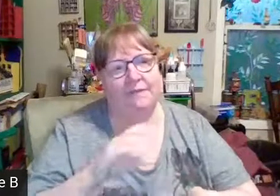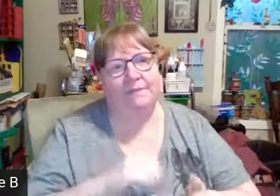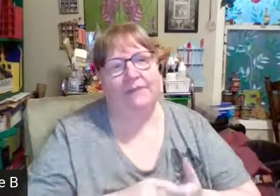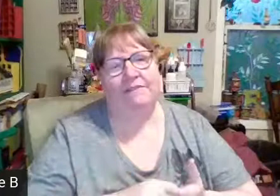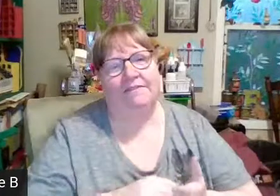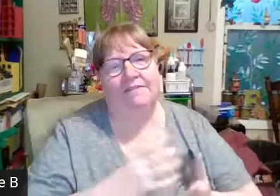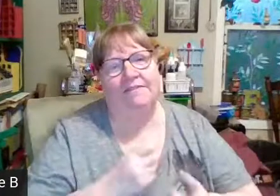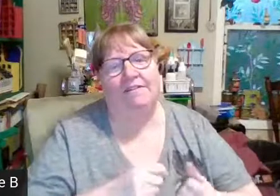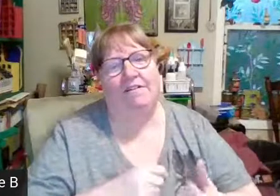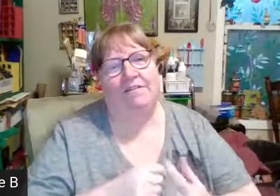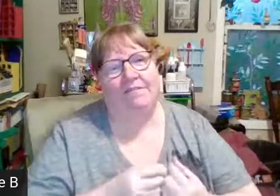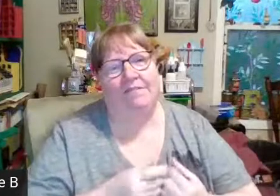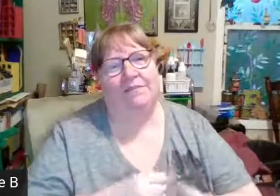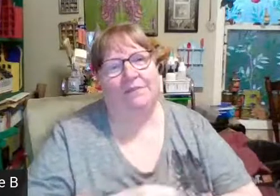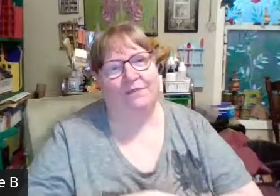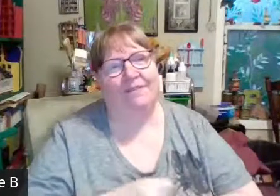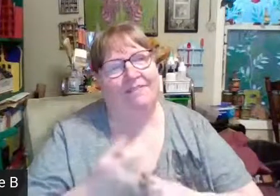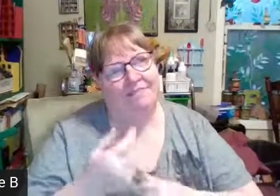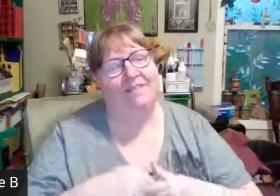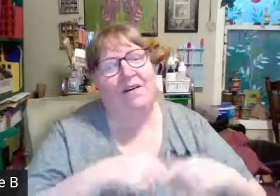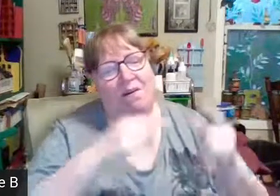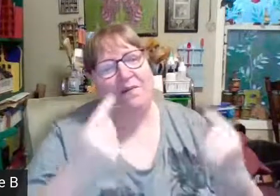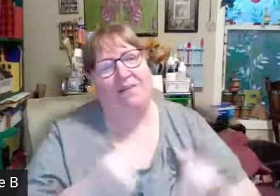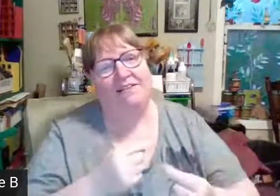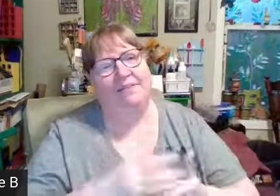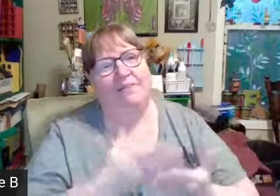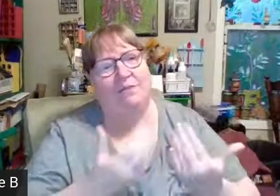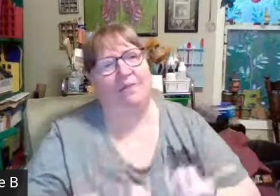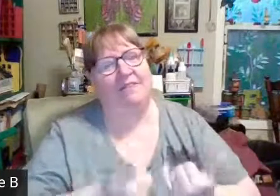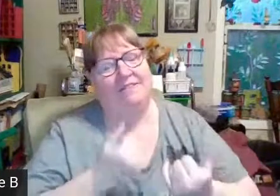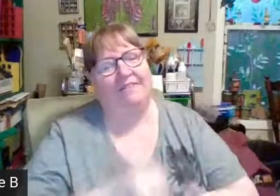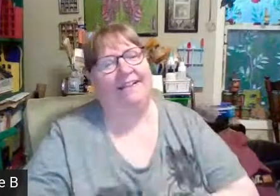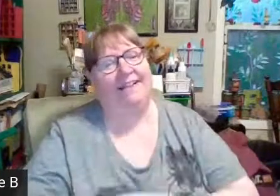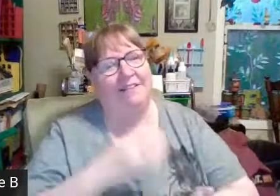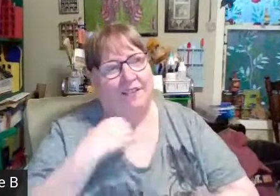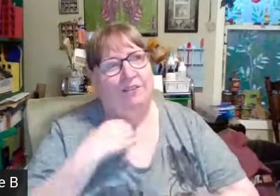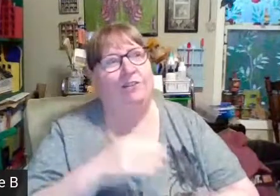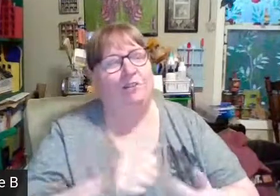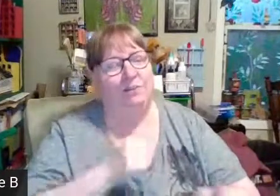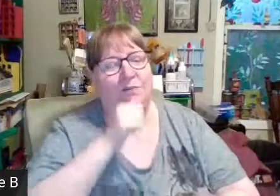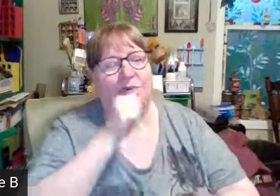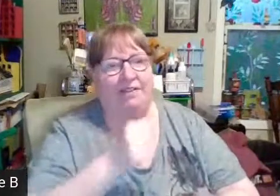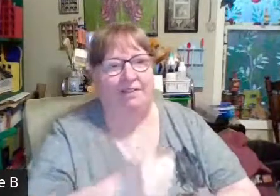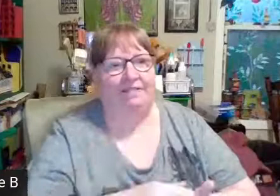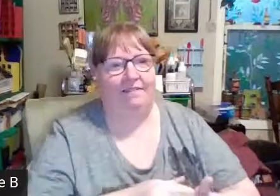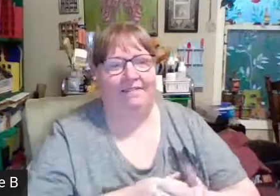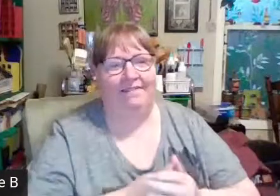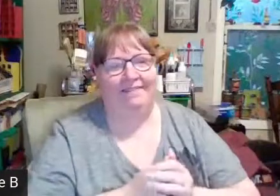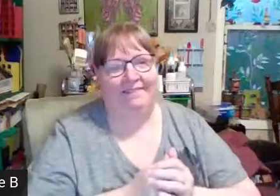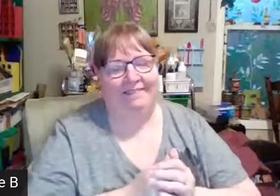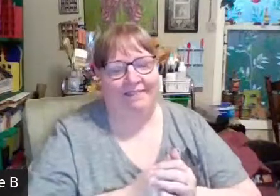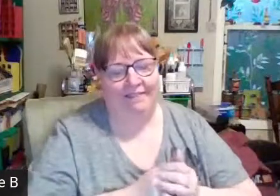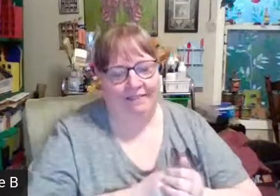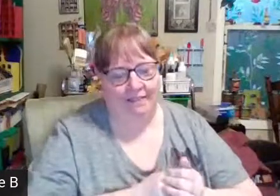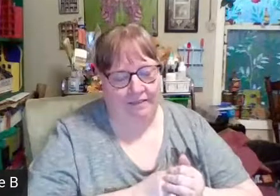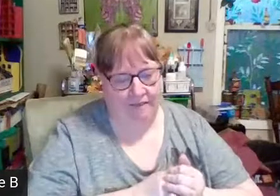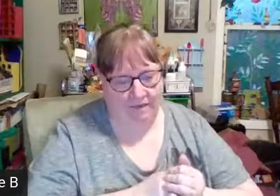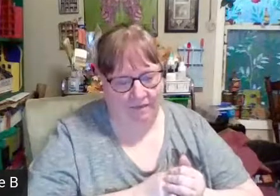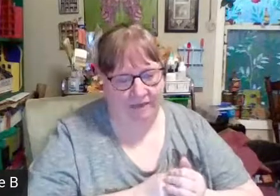know, order one for me and one for them. So that's another way. Or if you're a seller and you have a bunch of something left over that didn't sell, you